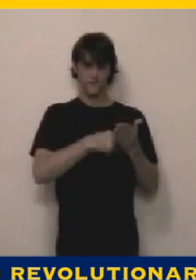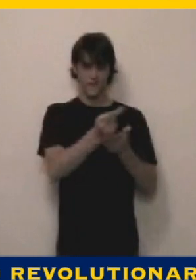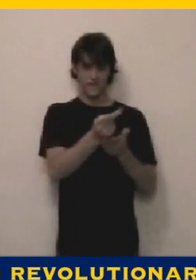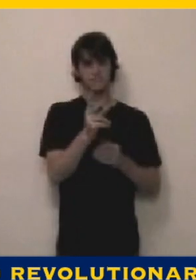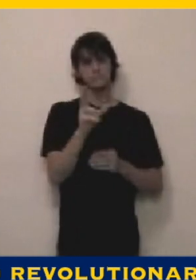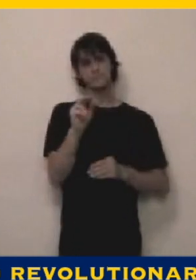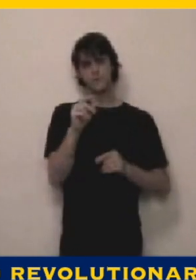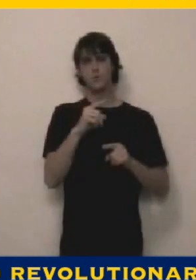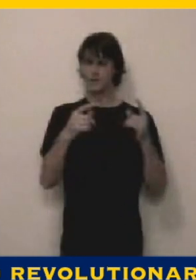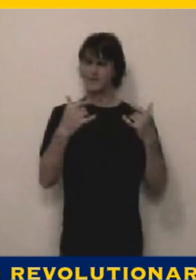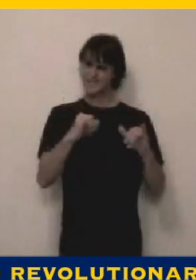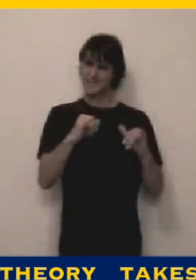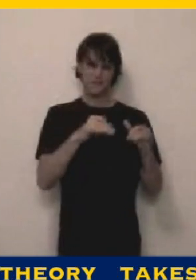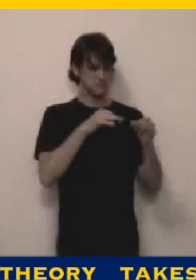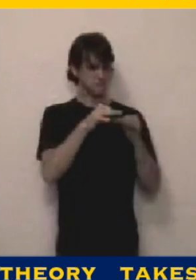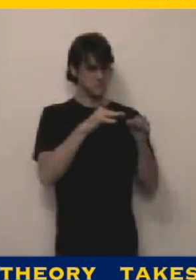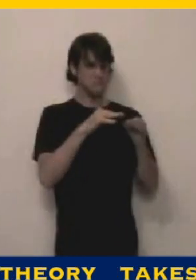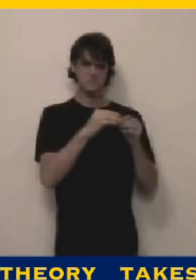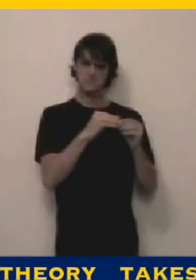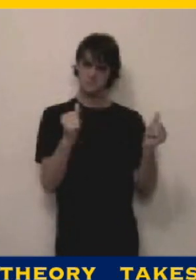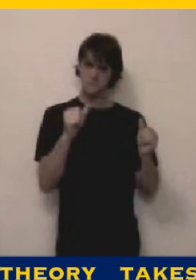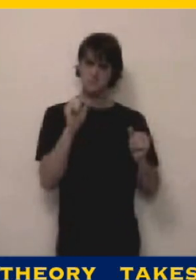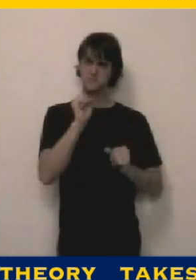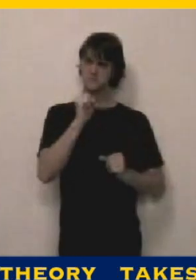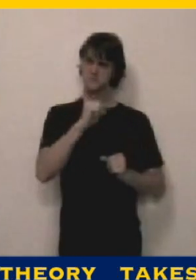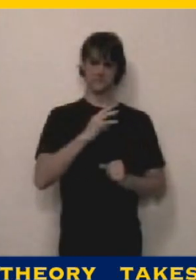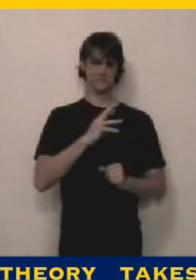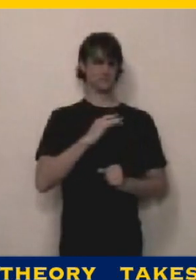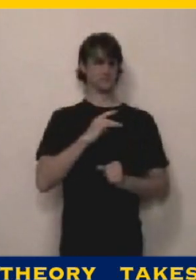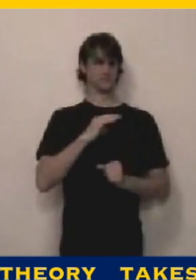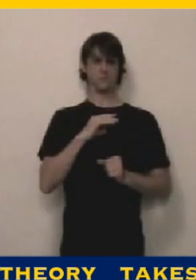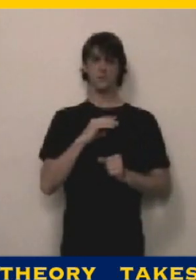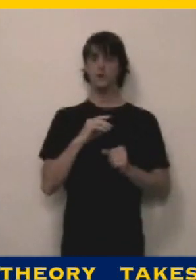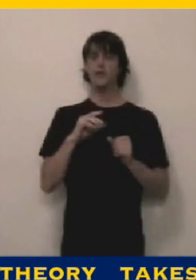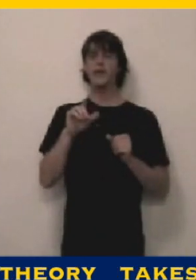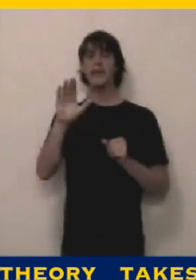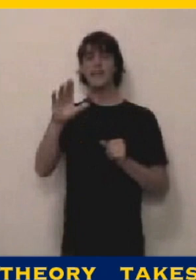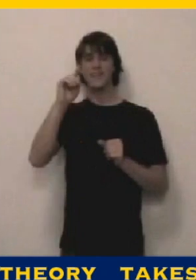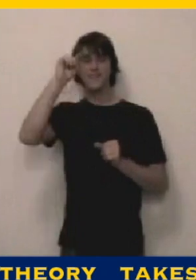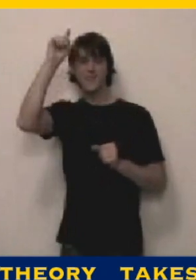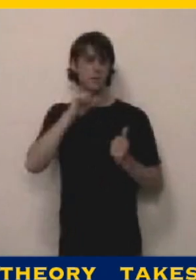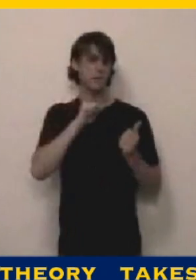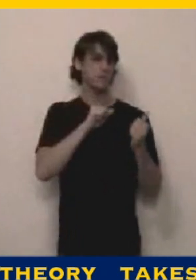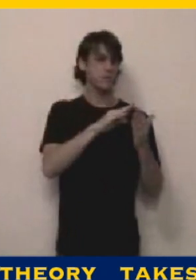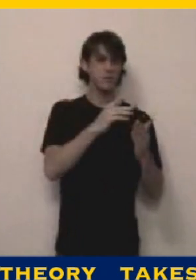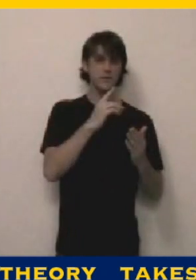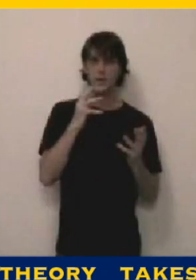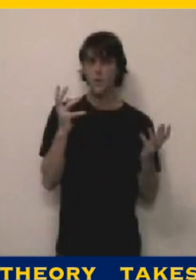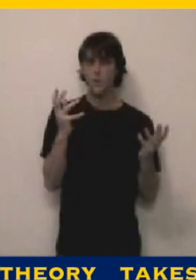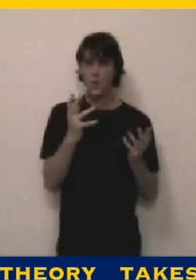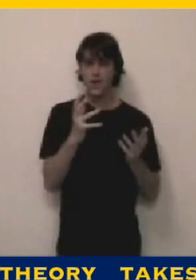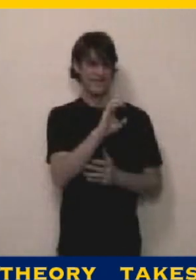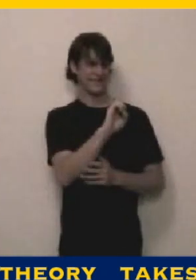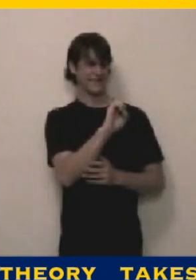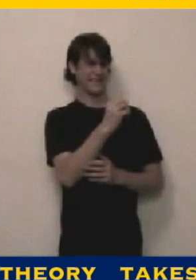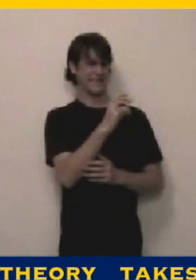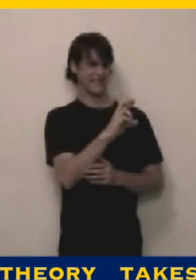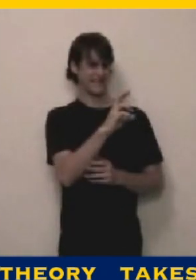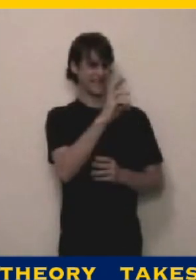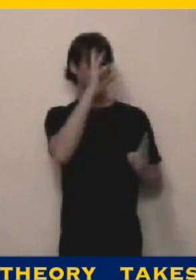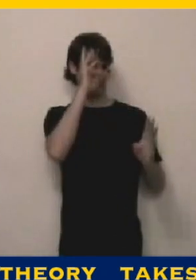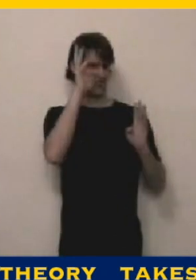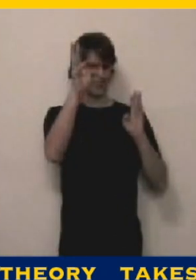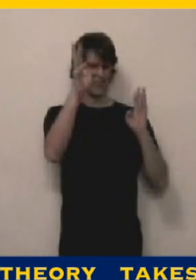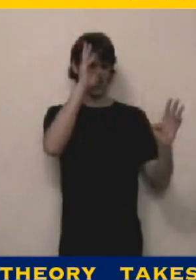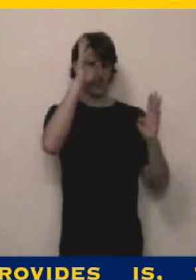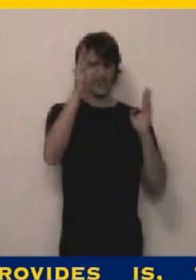it is so cool and revolutionary. The position Einstein's theory takes in regards to the experiment is to ask, forget about all this unproven ether stuff, what